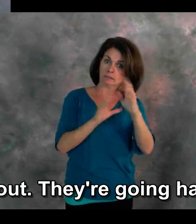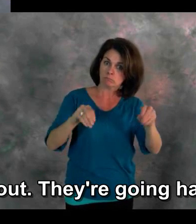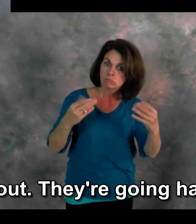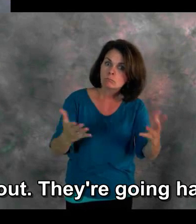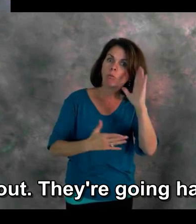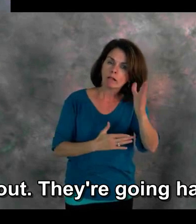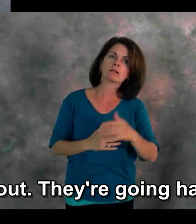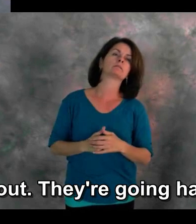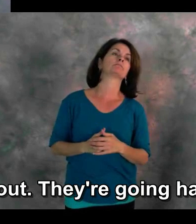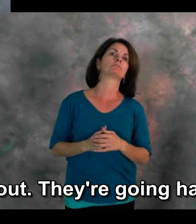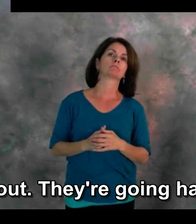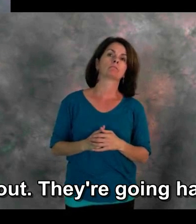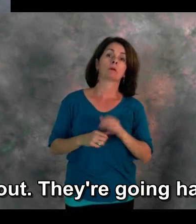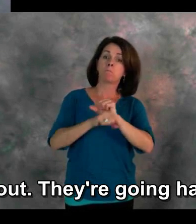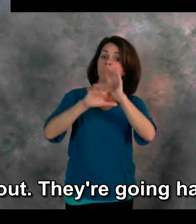help you out,